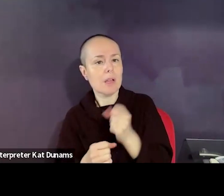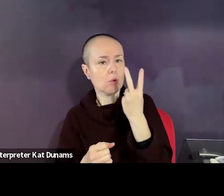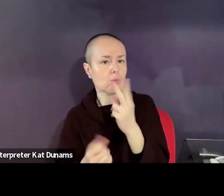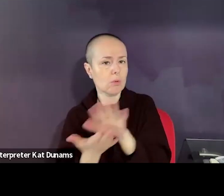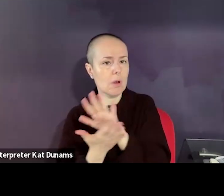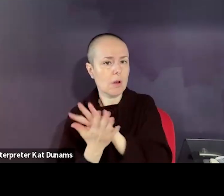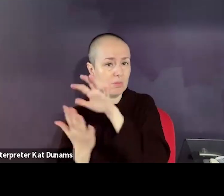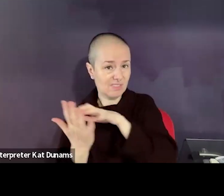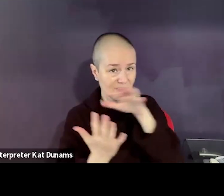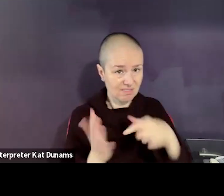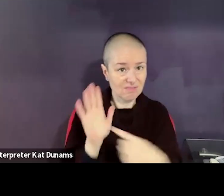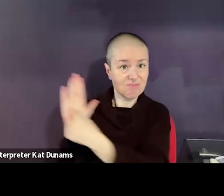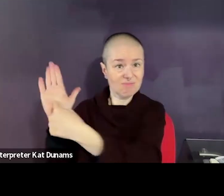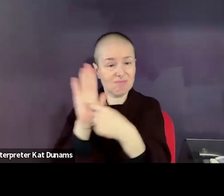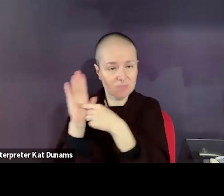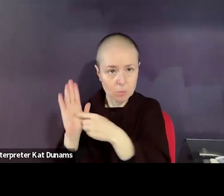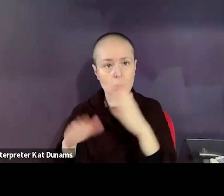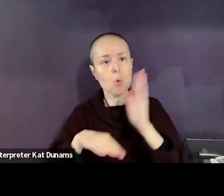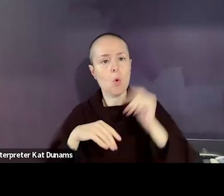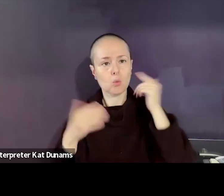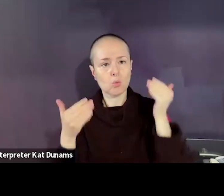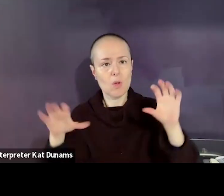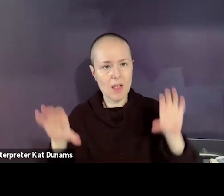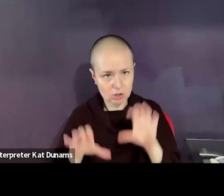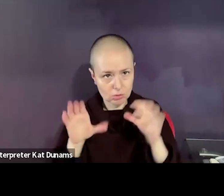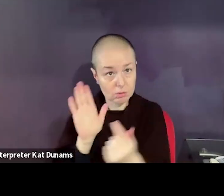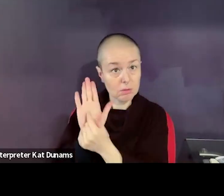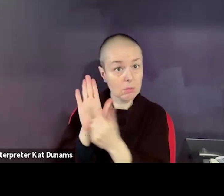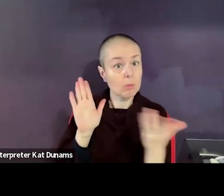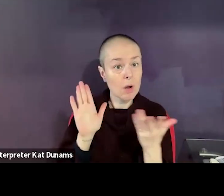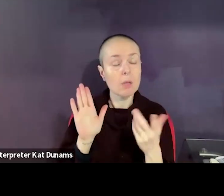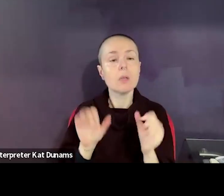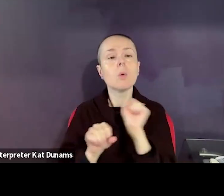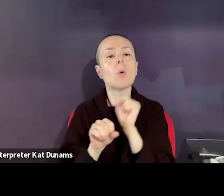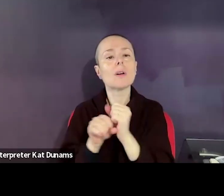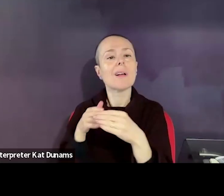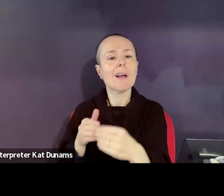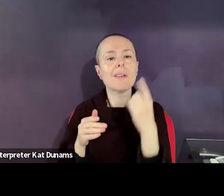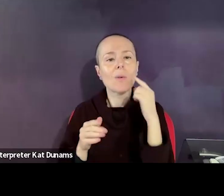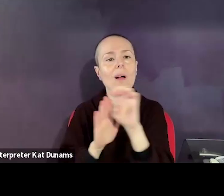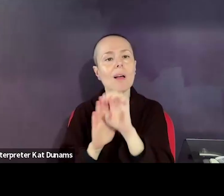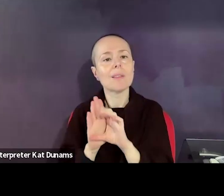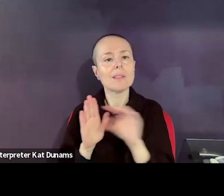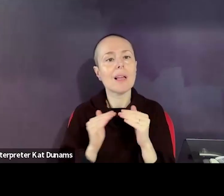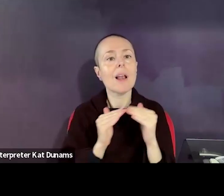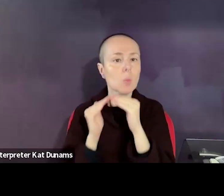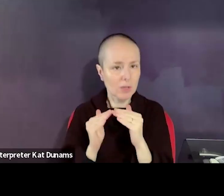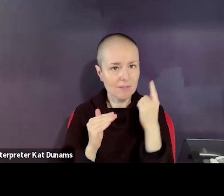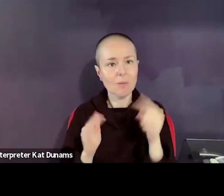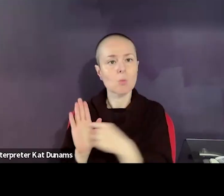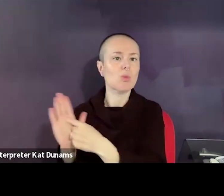as calls to action: working guidelines for ethics and equity in presenting dance and